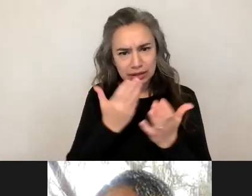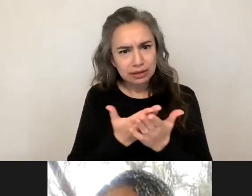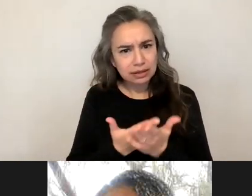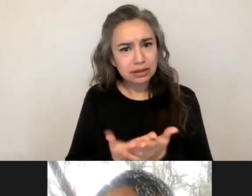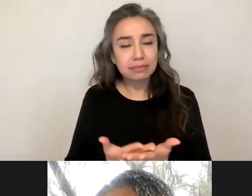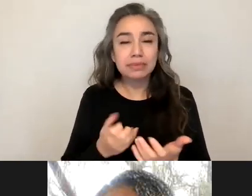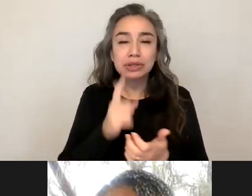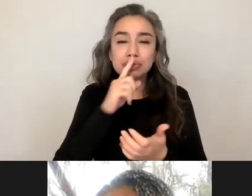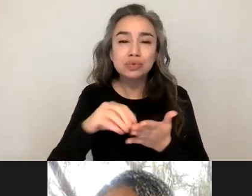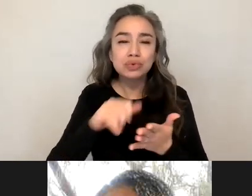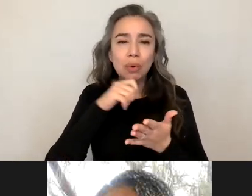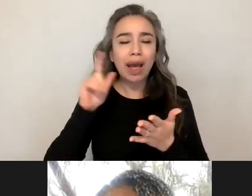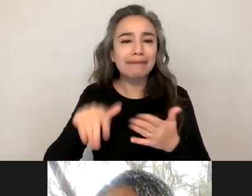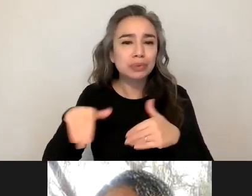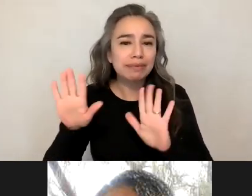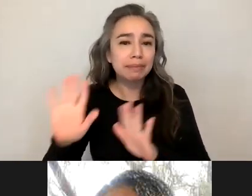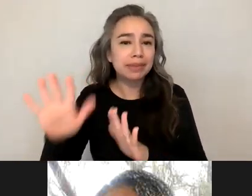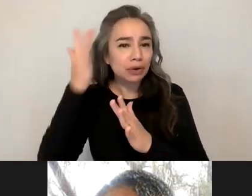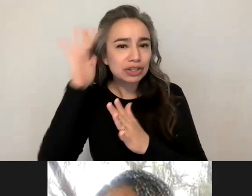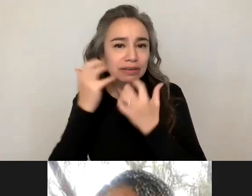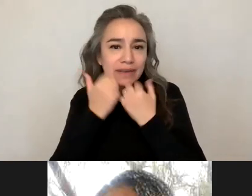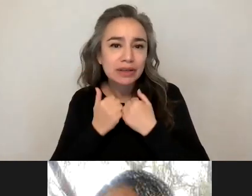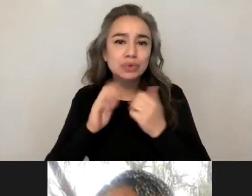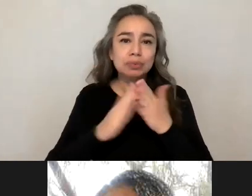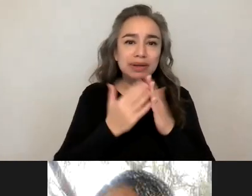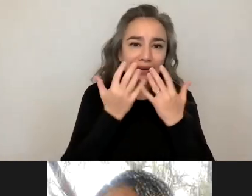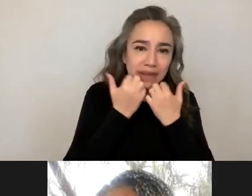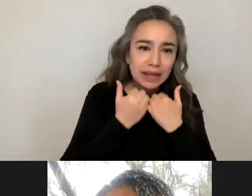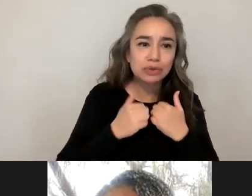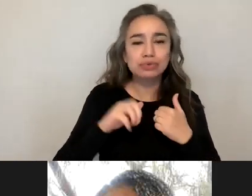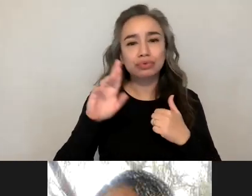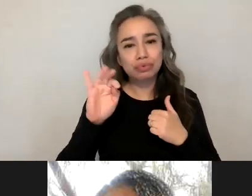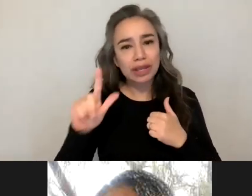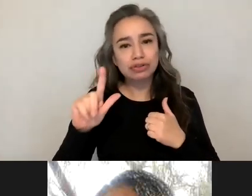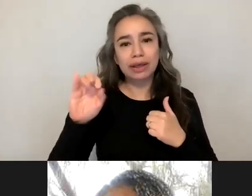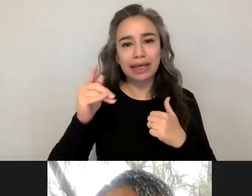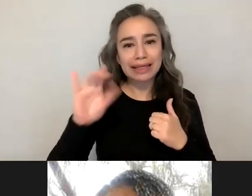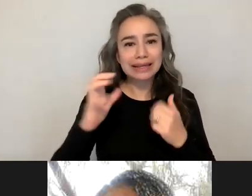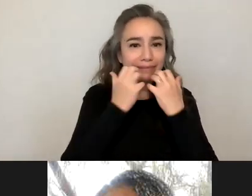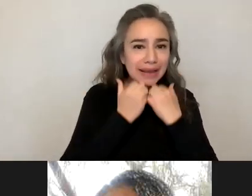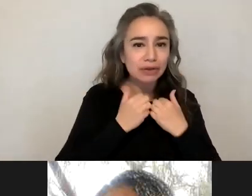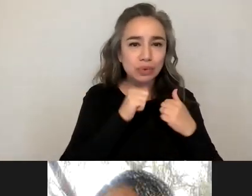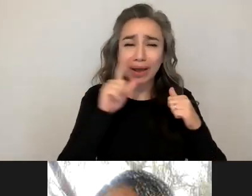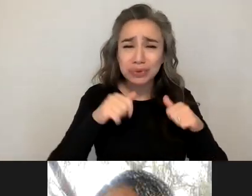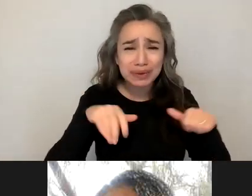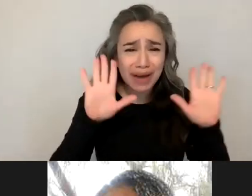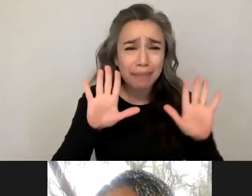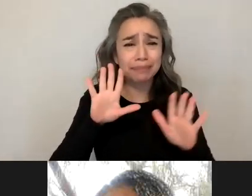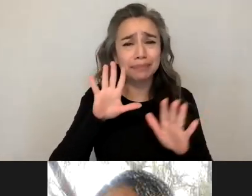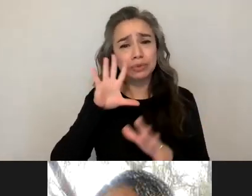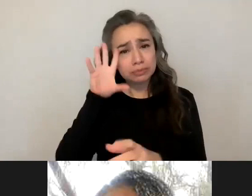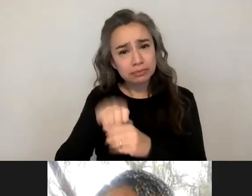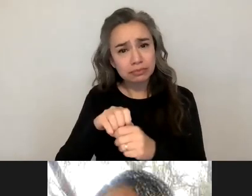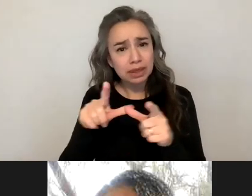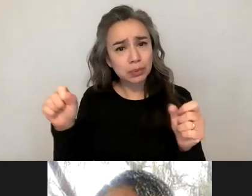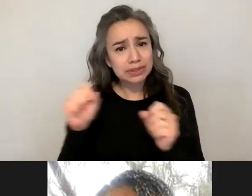their intellectual values, their community values, their racial and ethnic values as part of their work, so that they can be in our departments, and the departments and